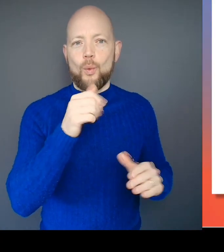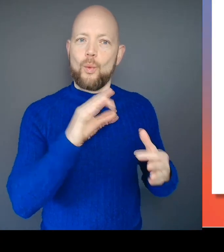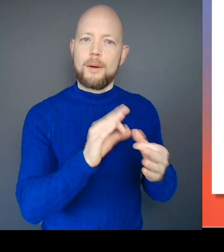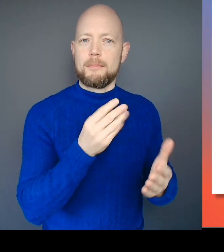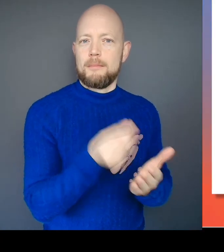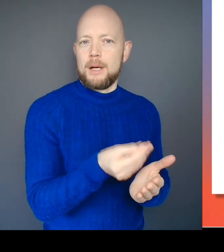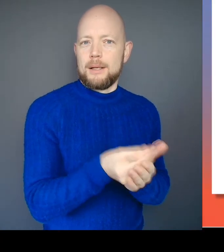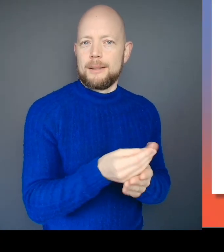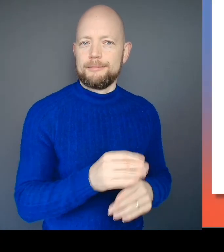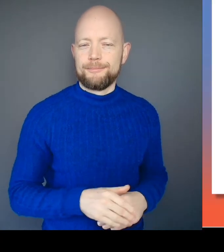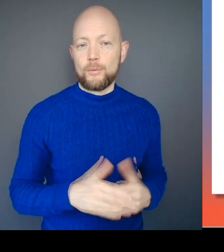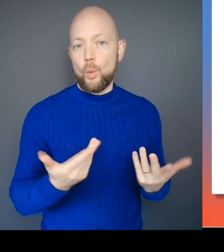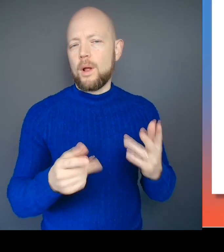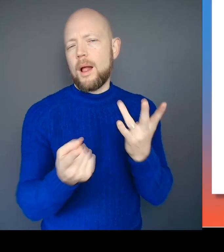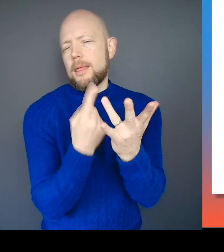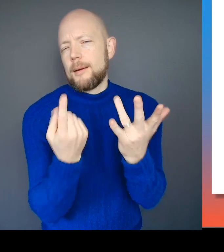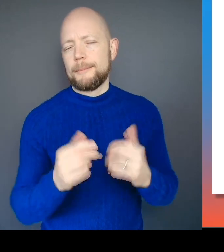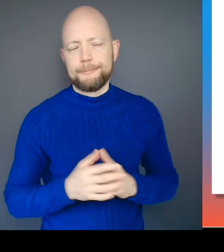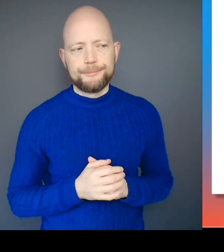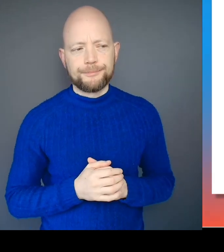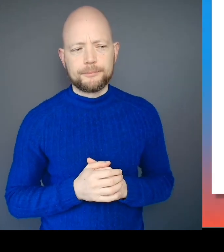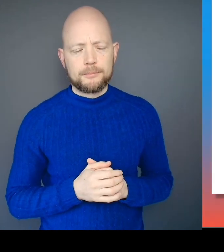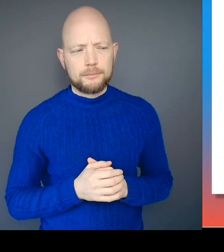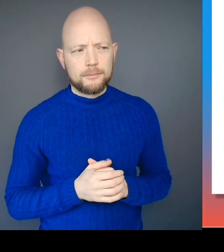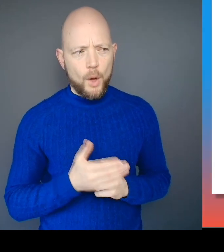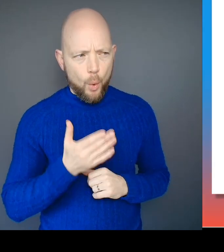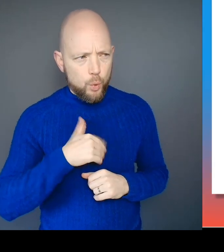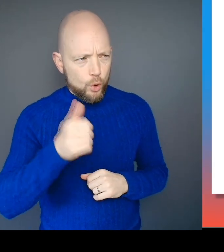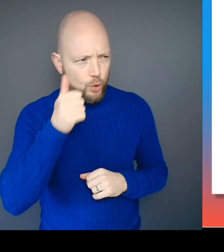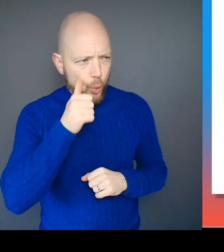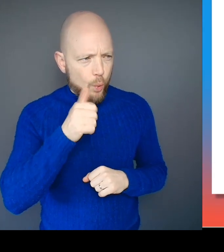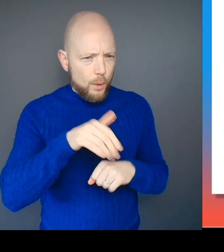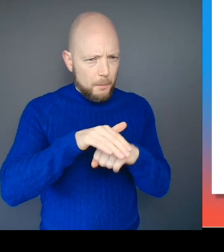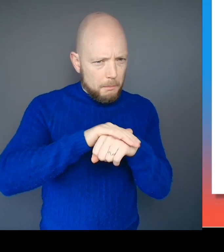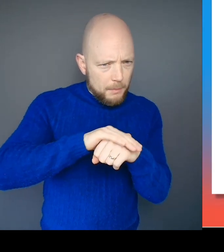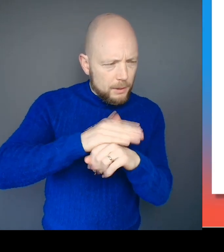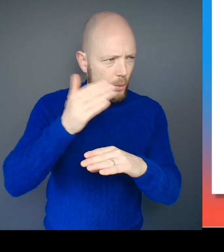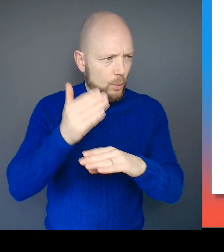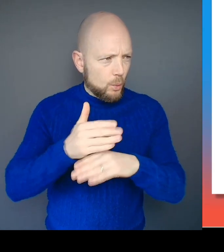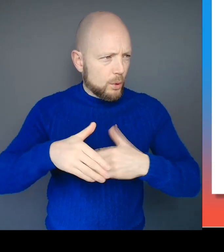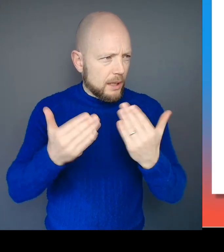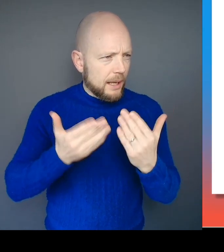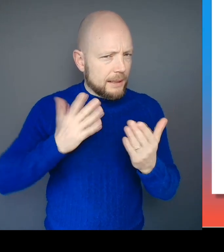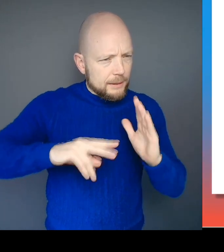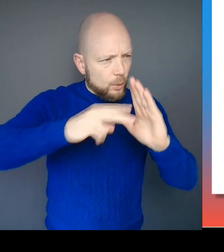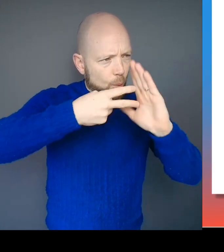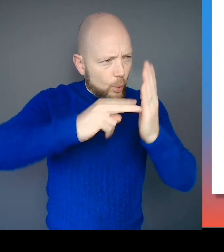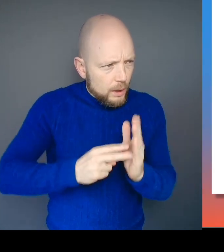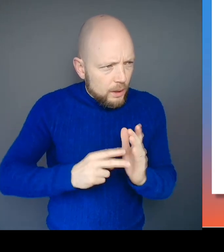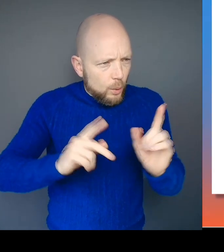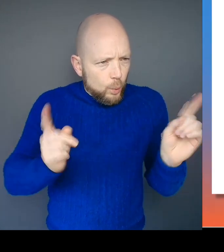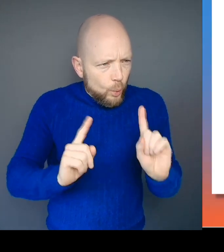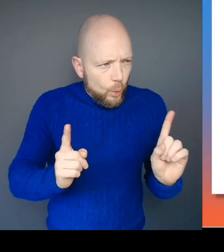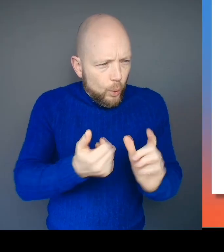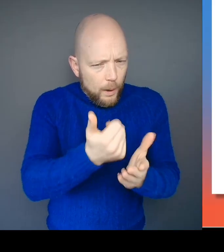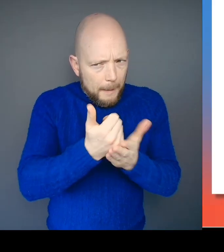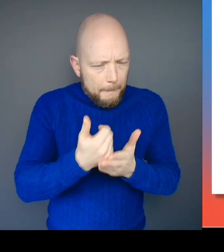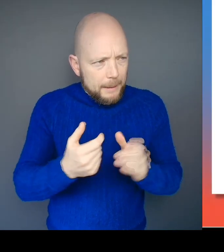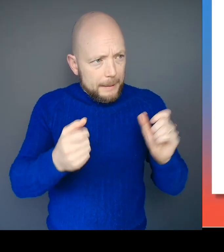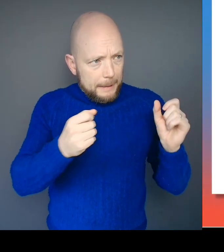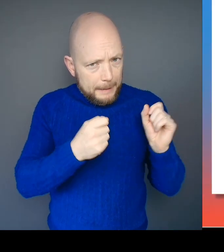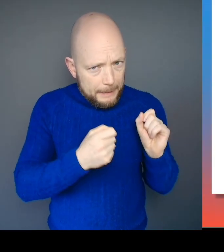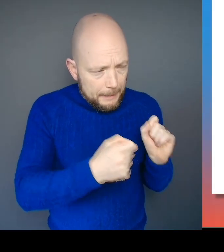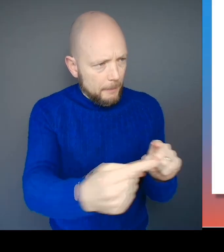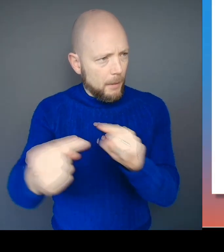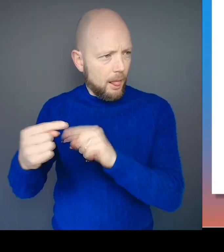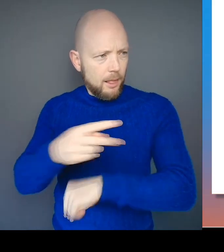can give it that context. Tell me about pets at work day and what the key things are that we need to organise so that I